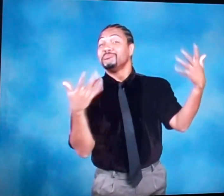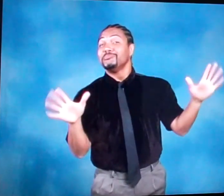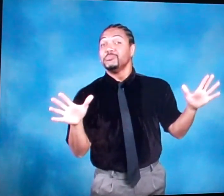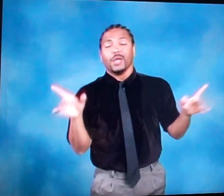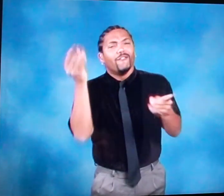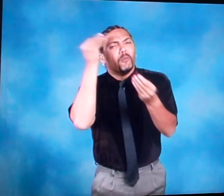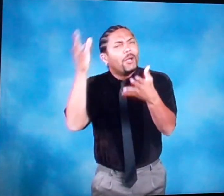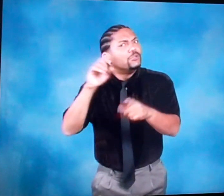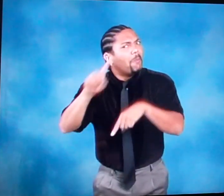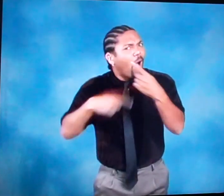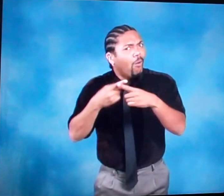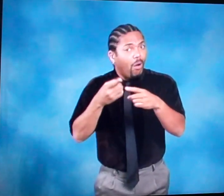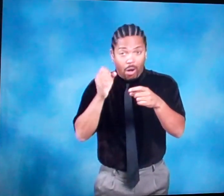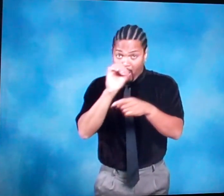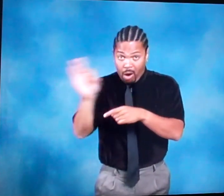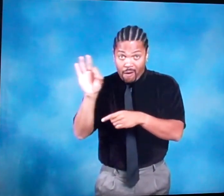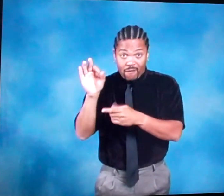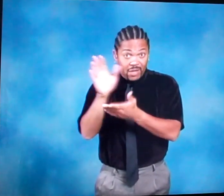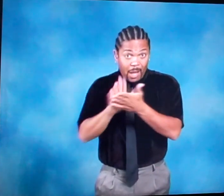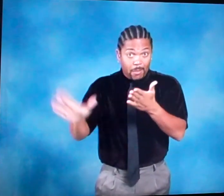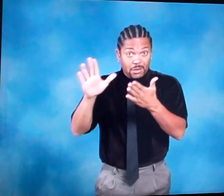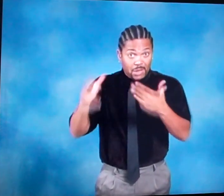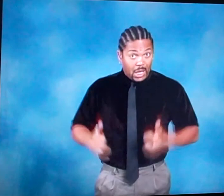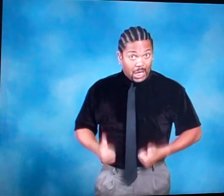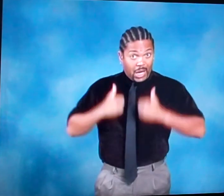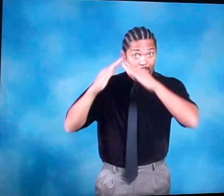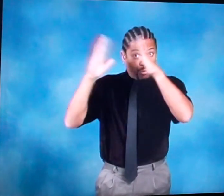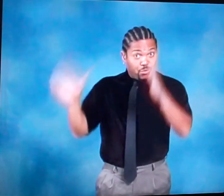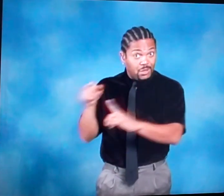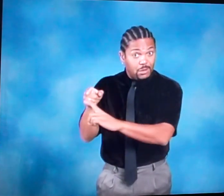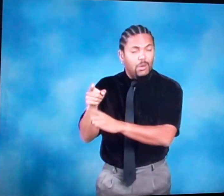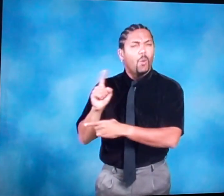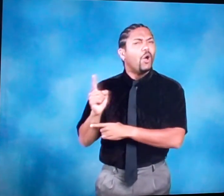starting your sophomore year, you don't need to live on campus. You can live off campus.